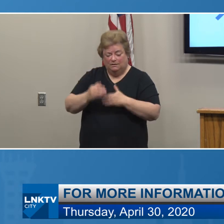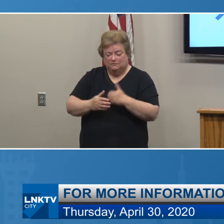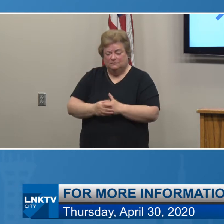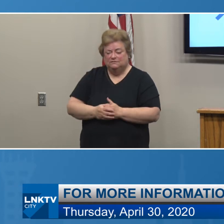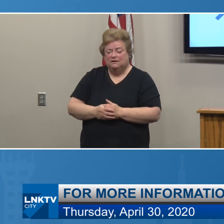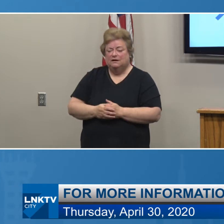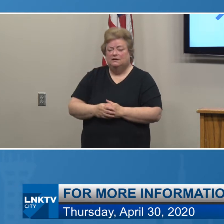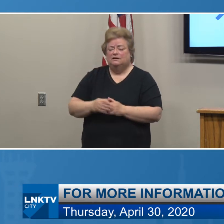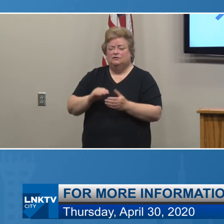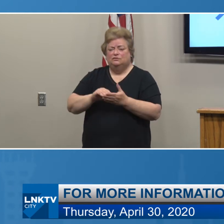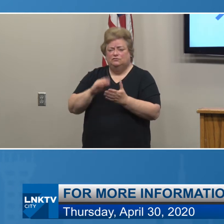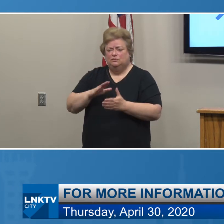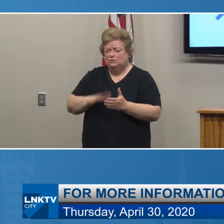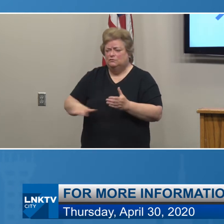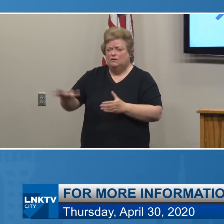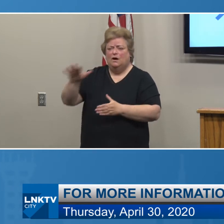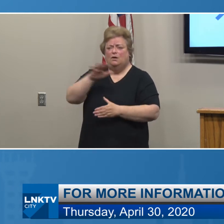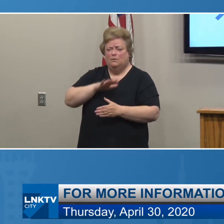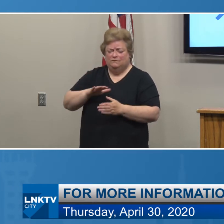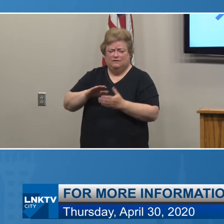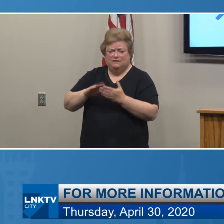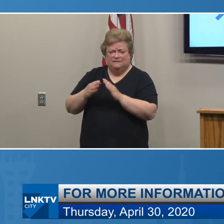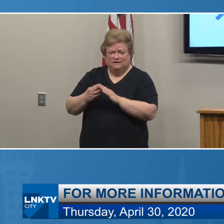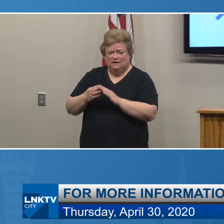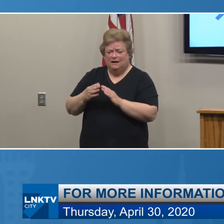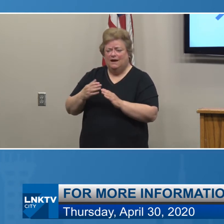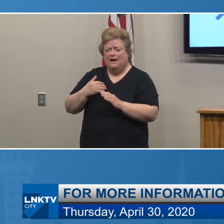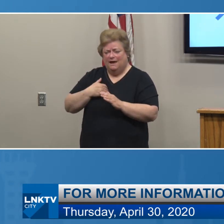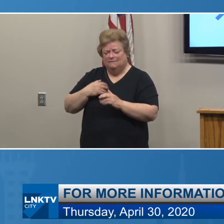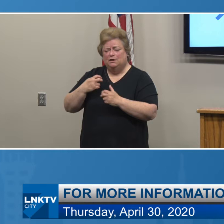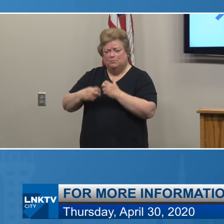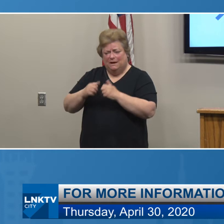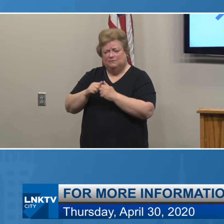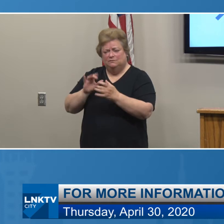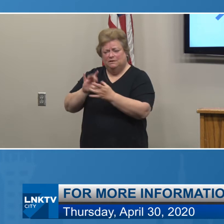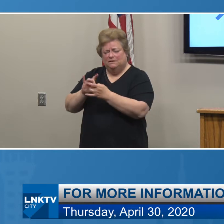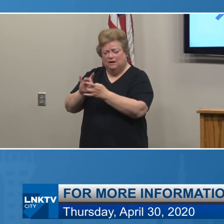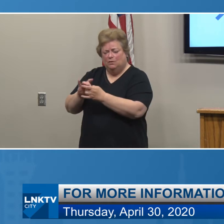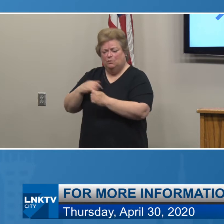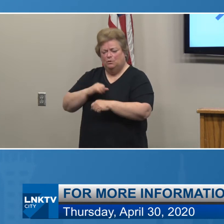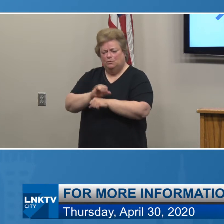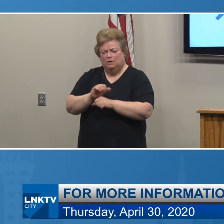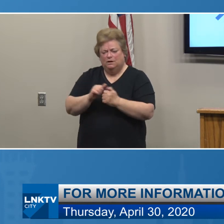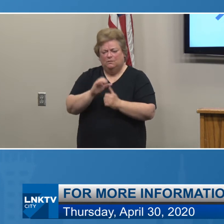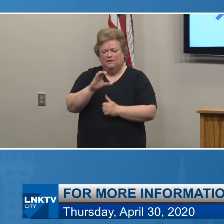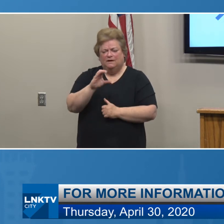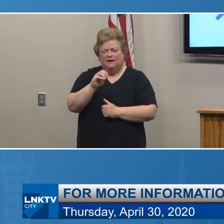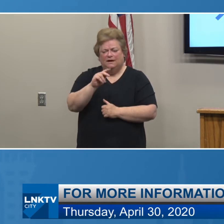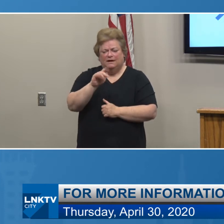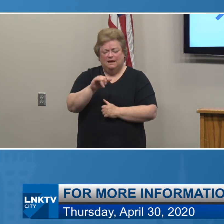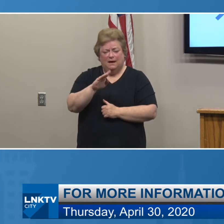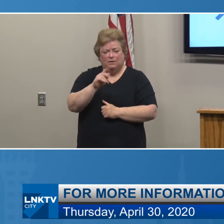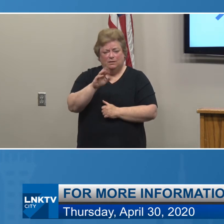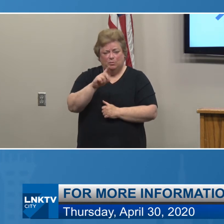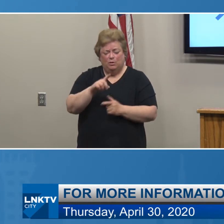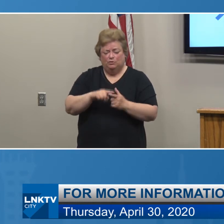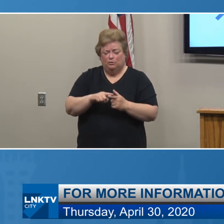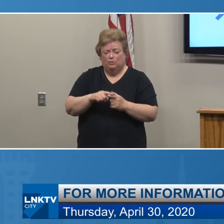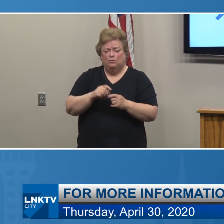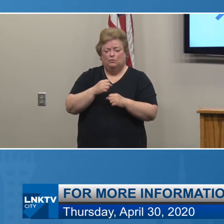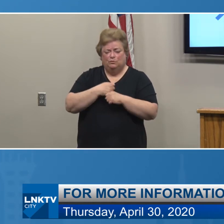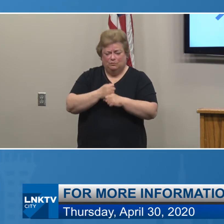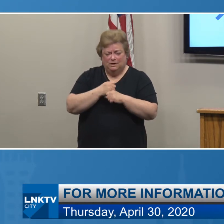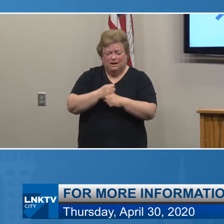of the city are also facing connection challenges. We are currently working with the county board to create a